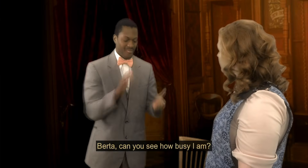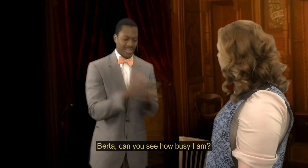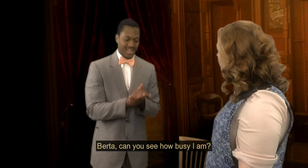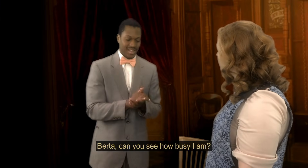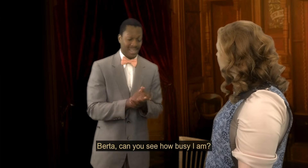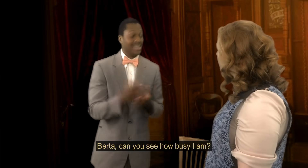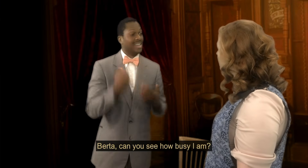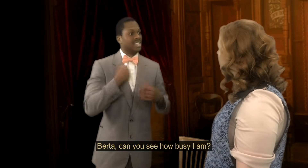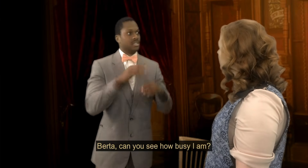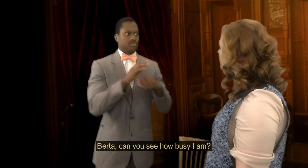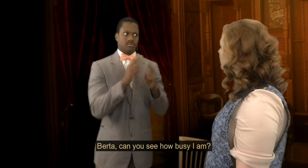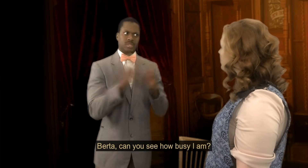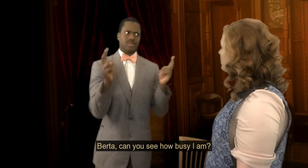Berta, can you see how busy I am?